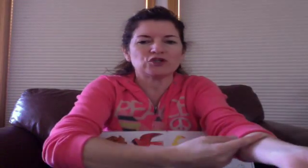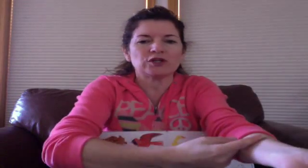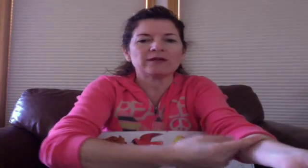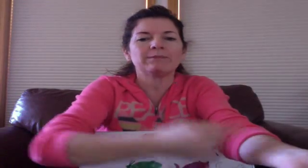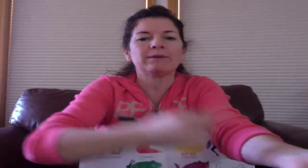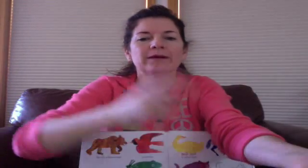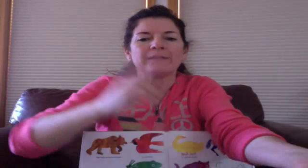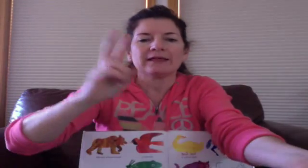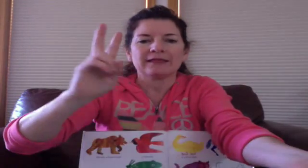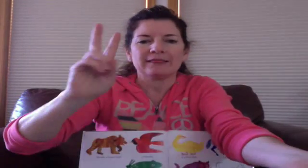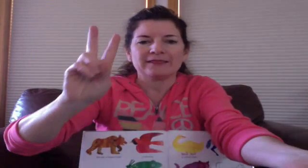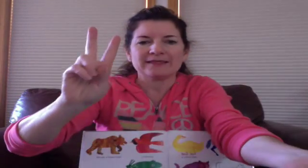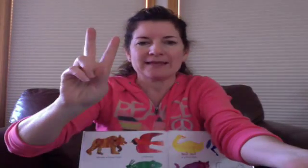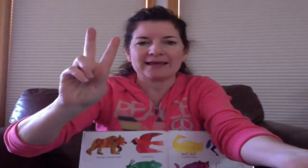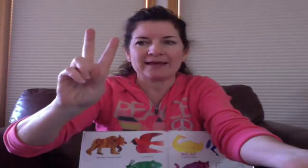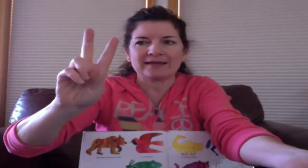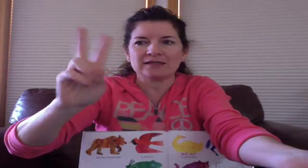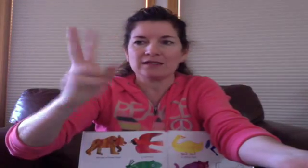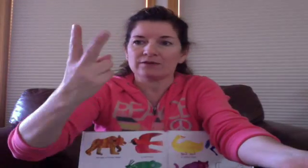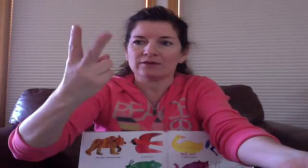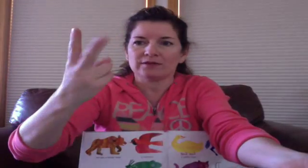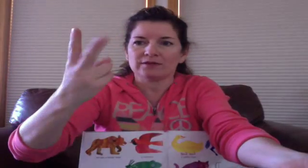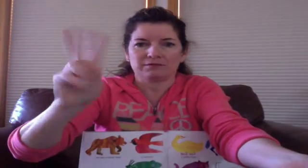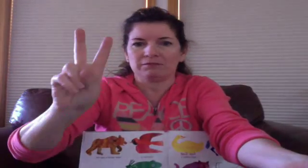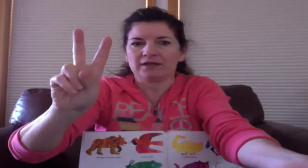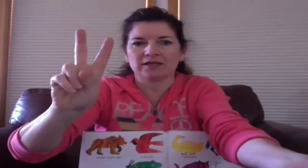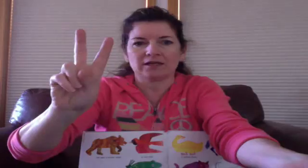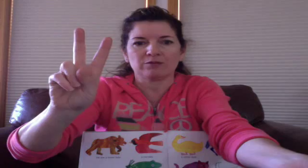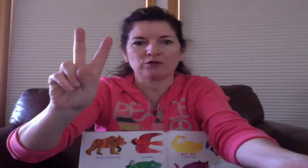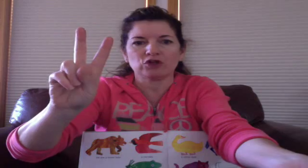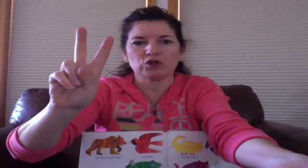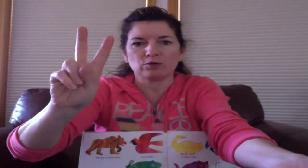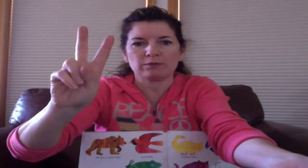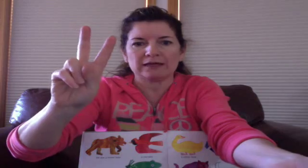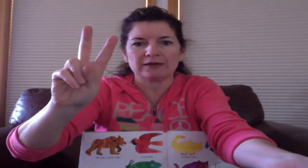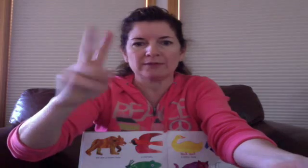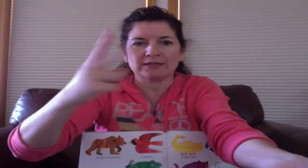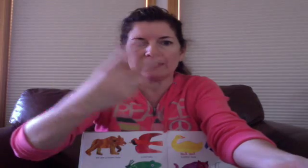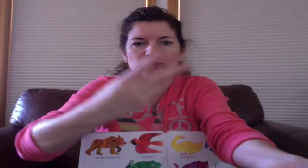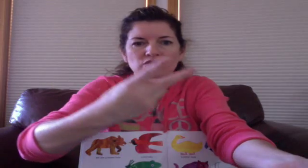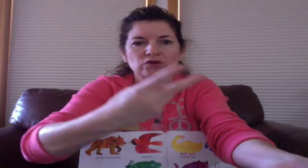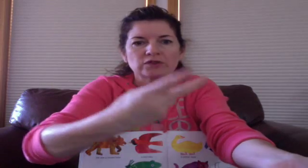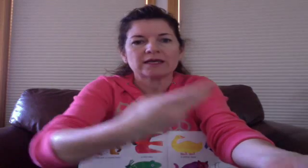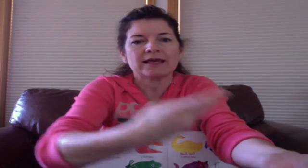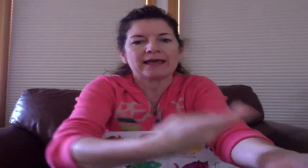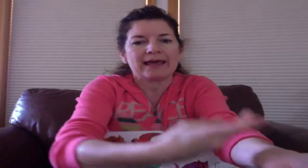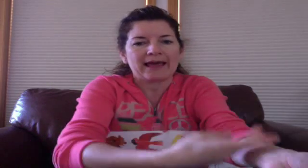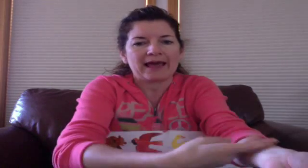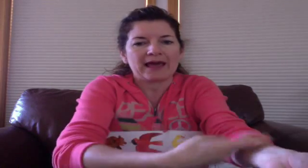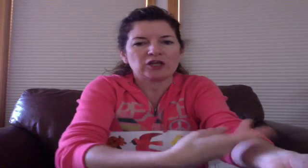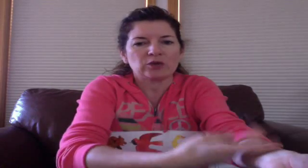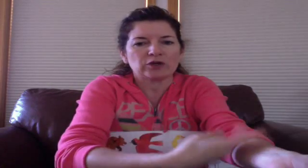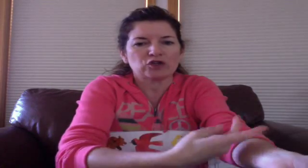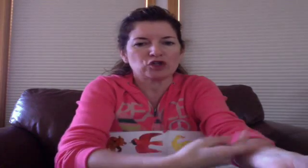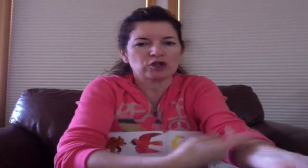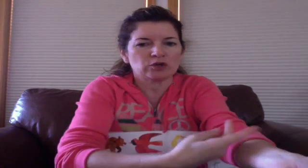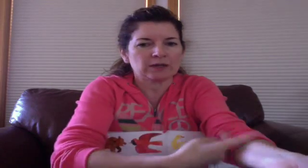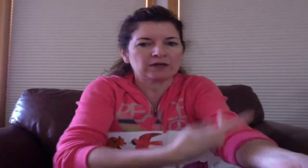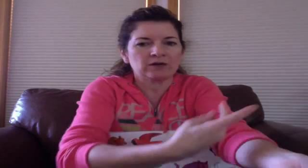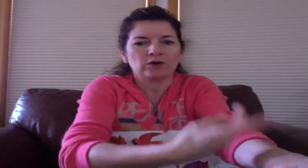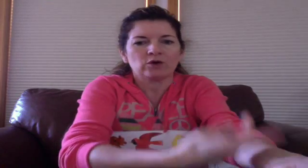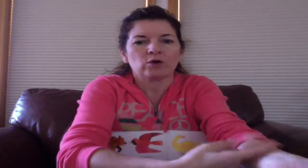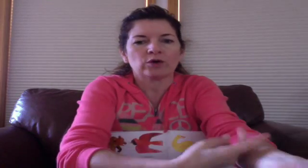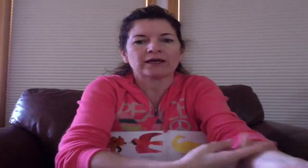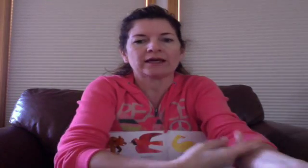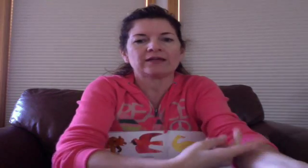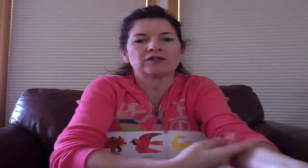sheep. This hand, like a number 2, becomes a scissors, and you are shearing or cutting the